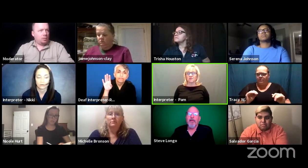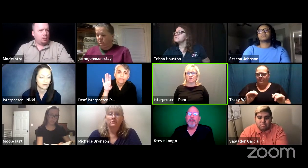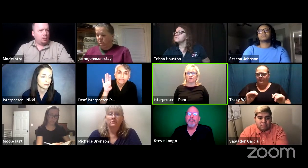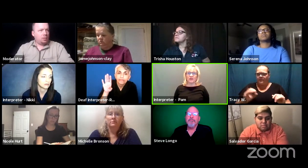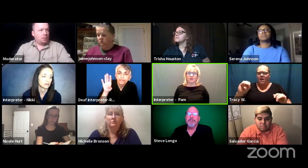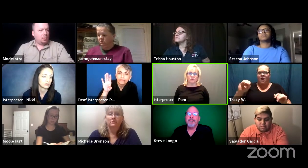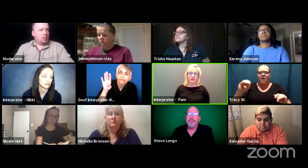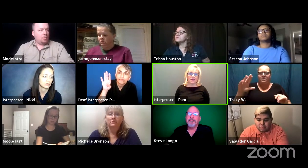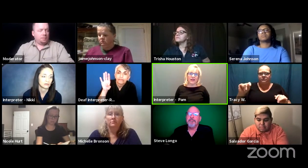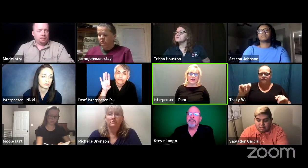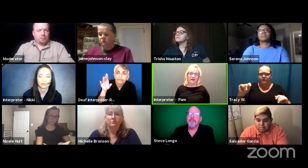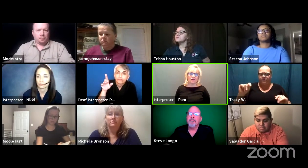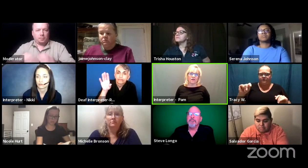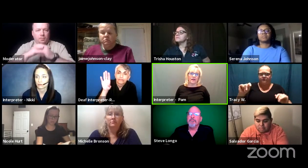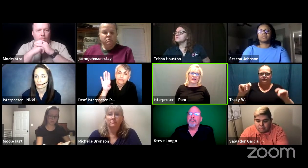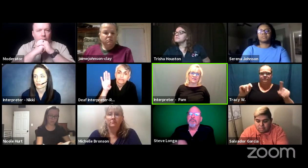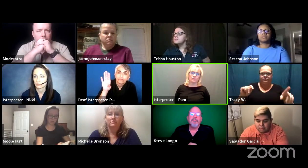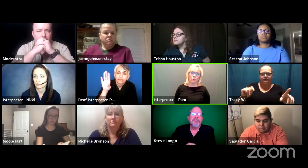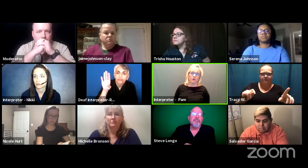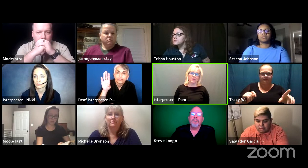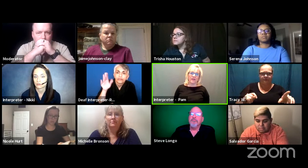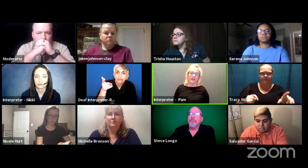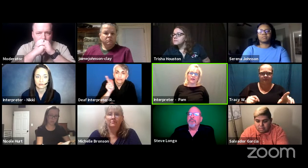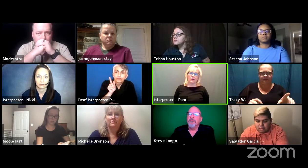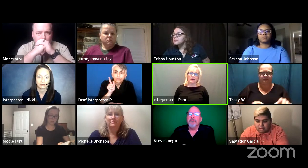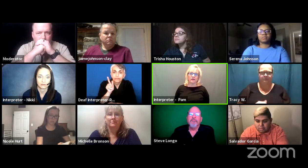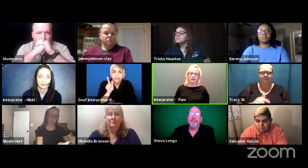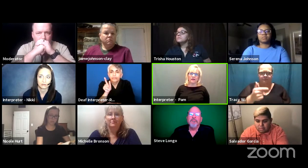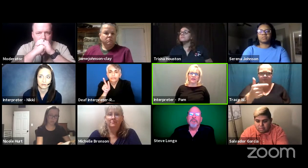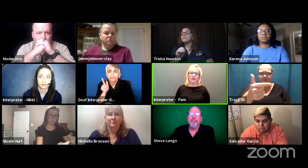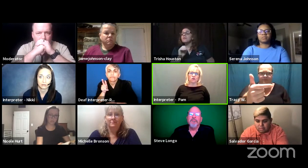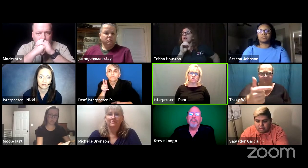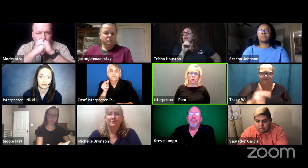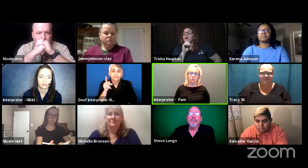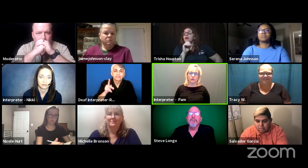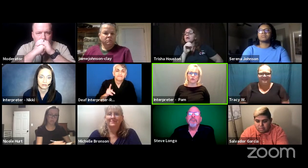So then looking at our next board meeting in October,